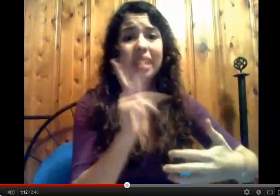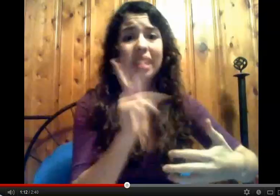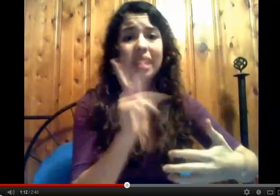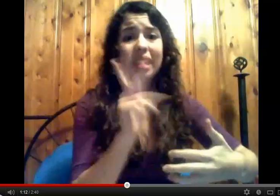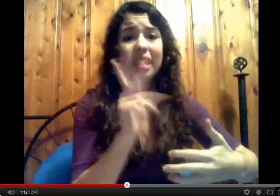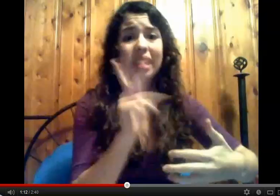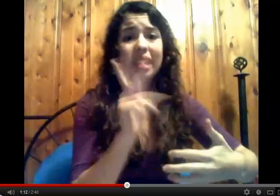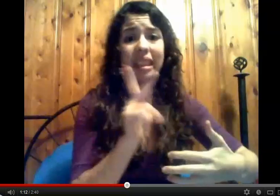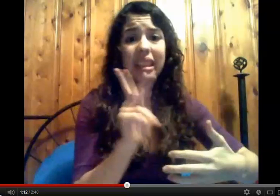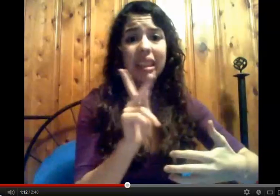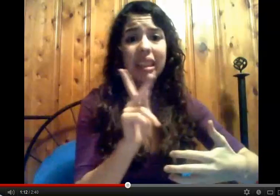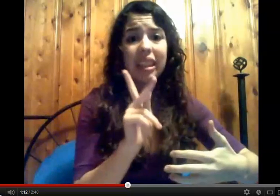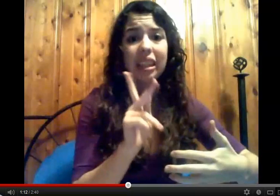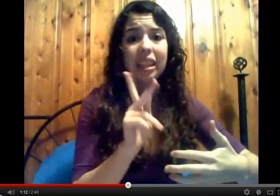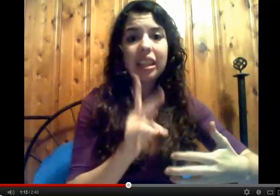story.